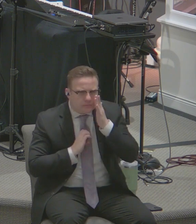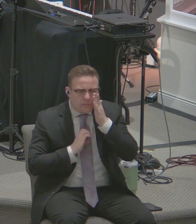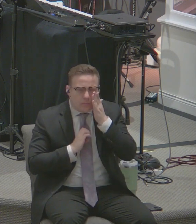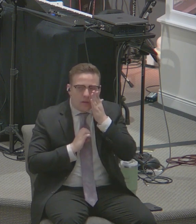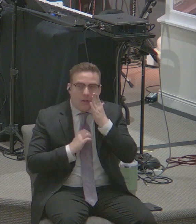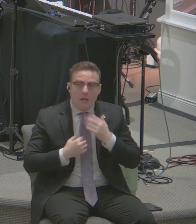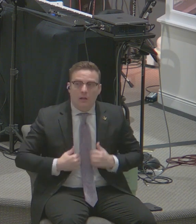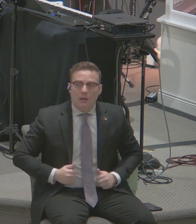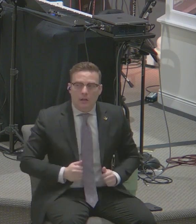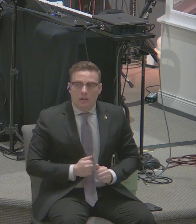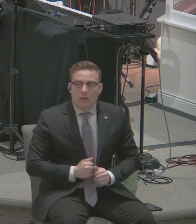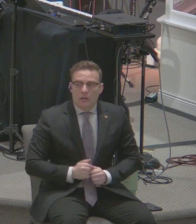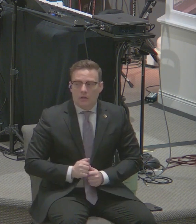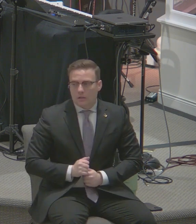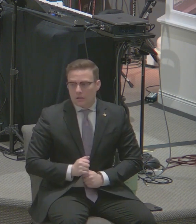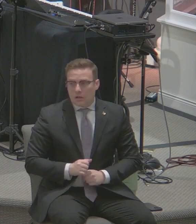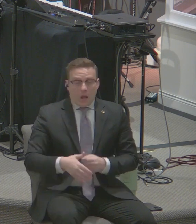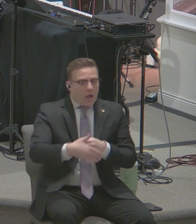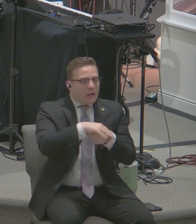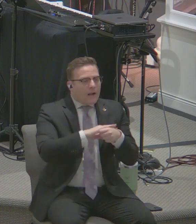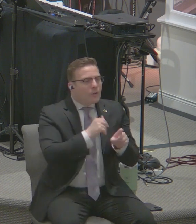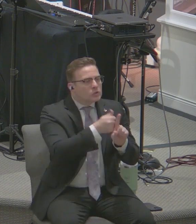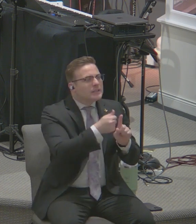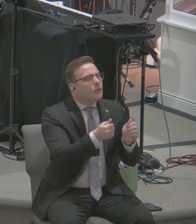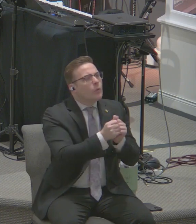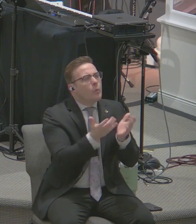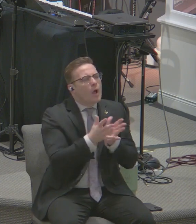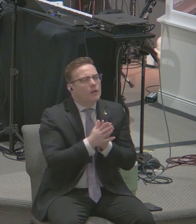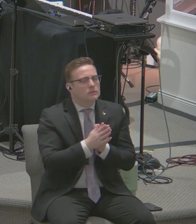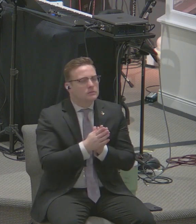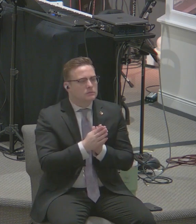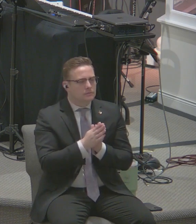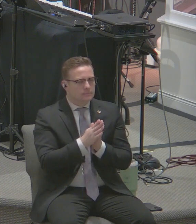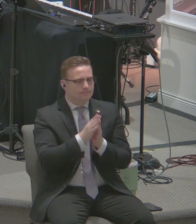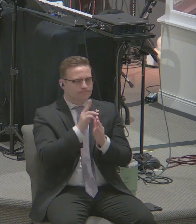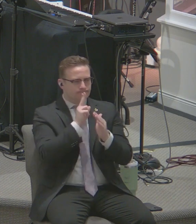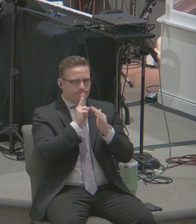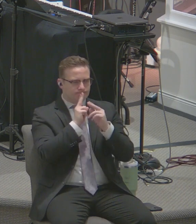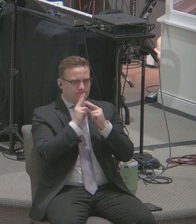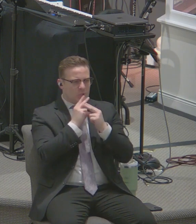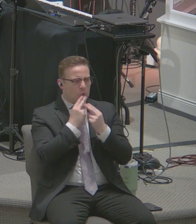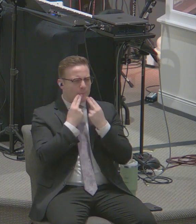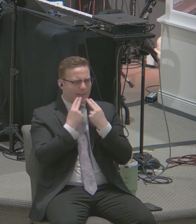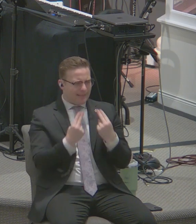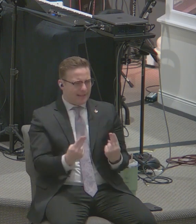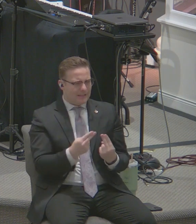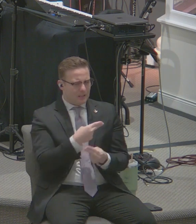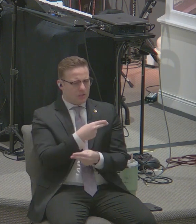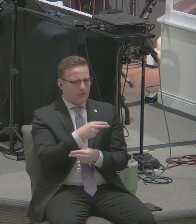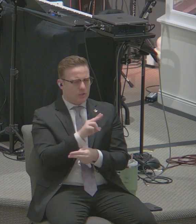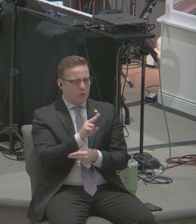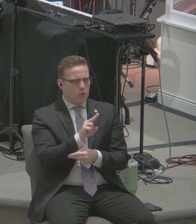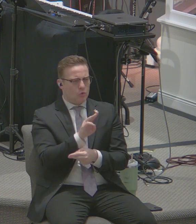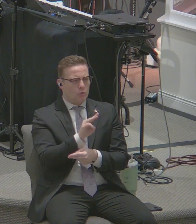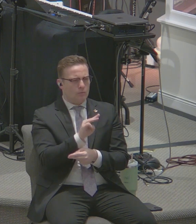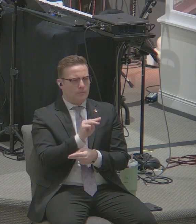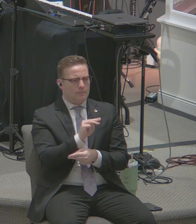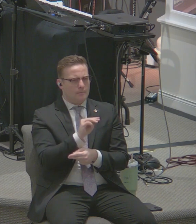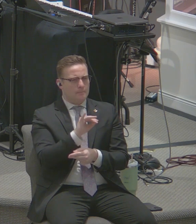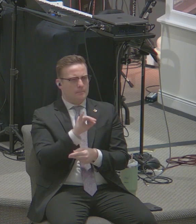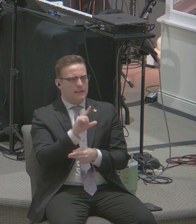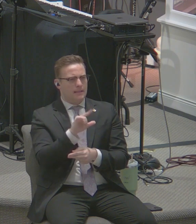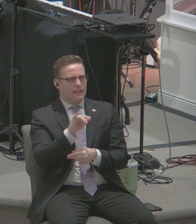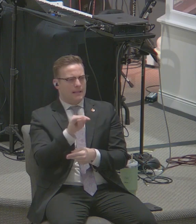Clothe yourself, all of you, with humility toward one another. For God opposes the proud, but gives grace to